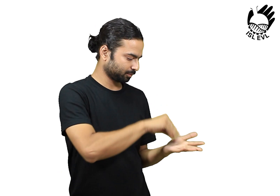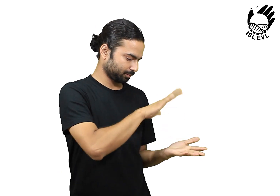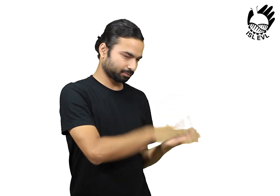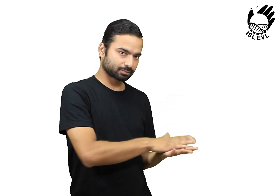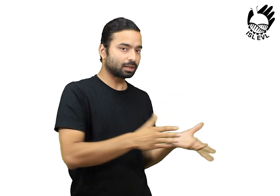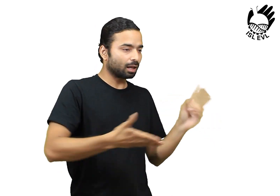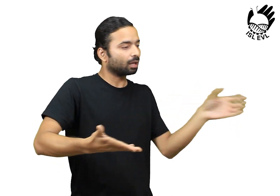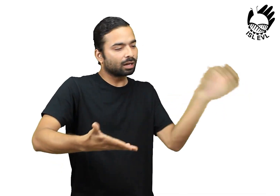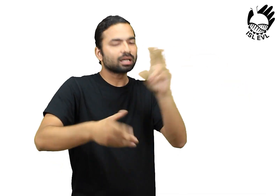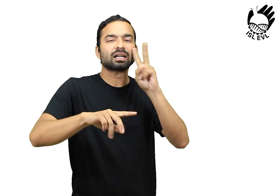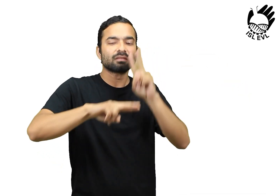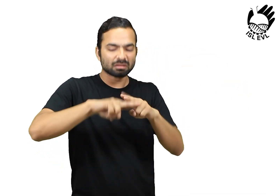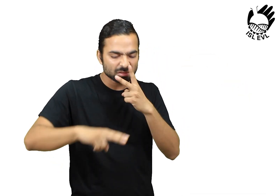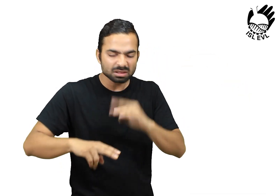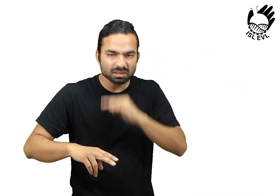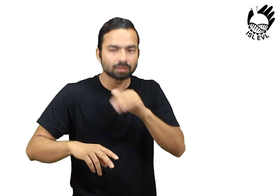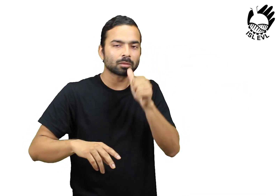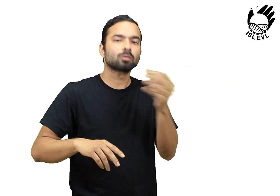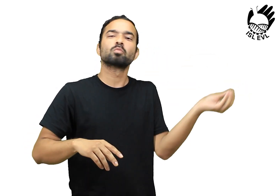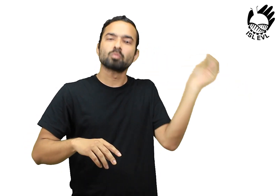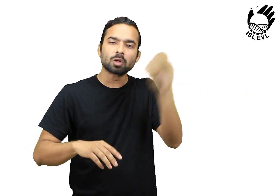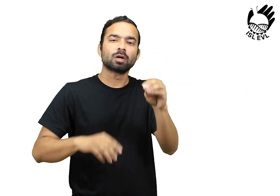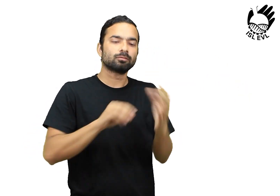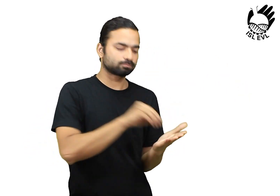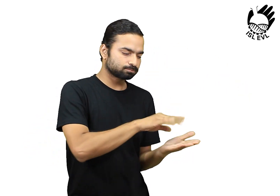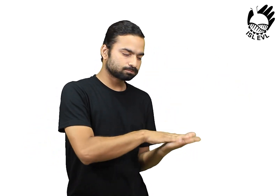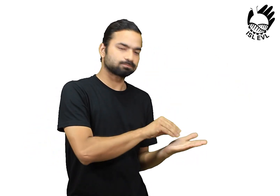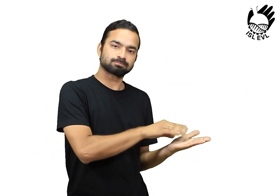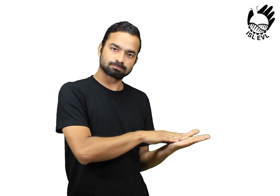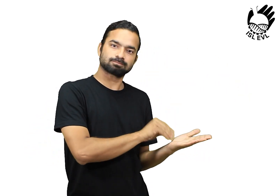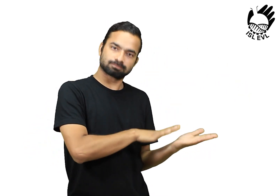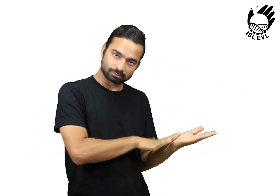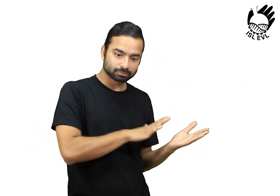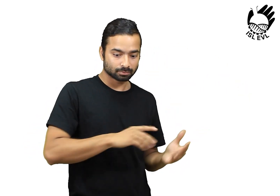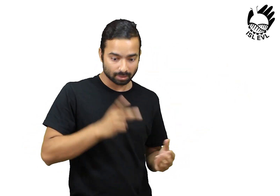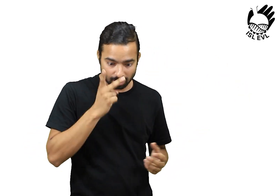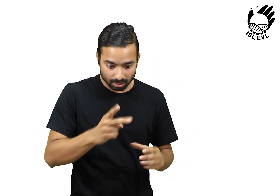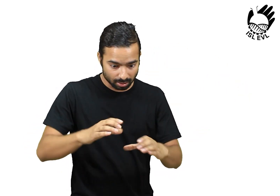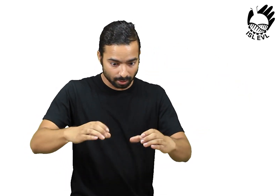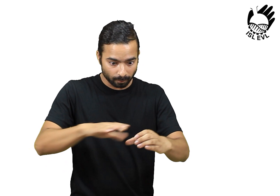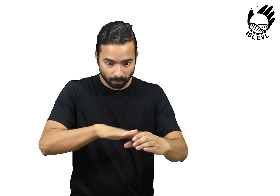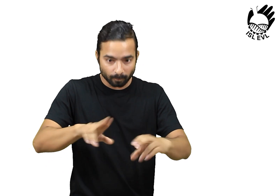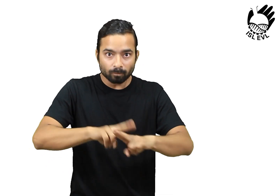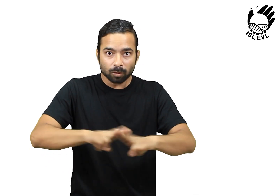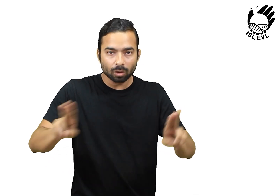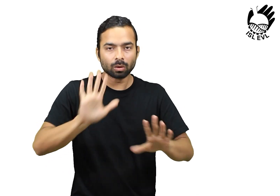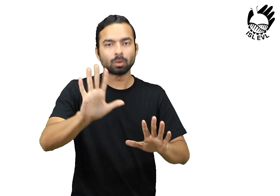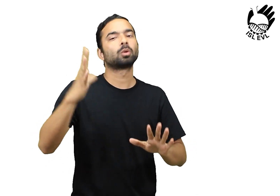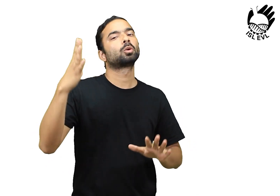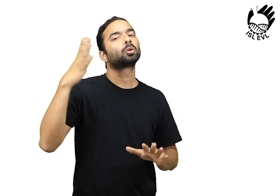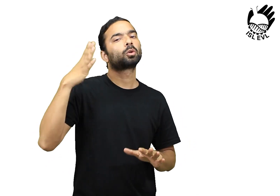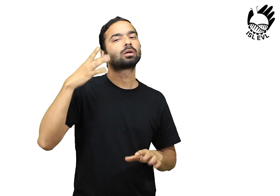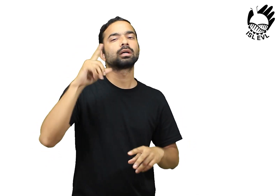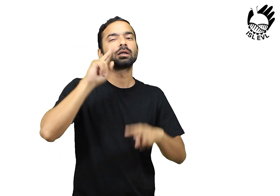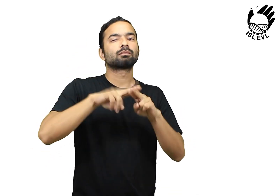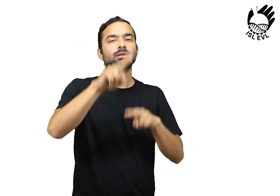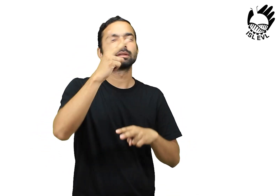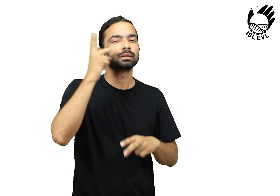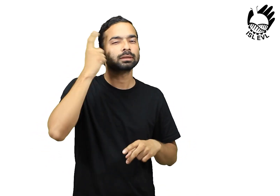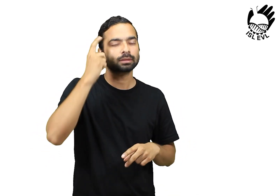measured, and removed from the test tally. You will be able to see that the hydrogel does absorb the water